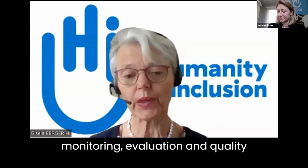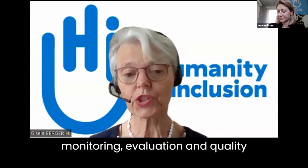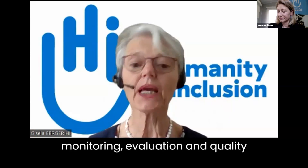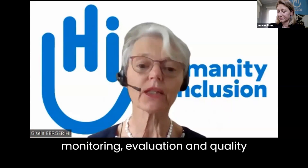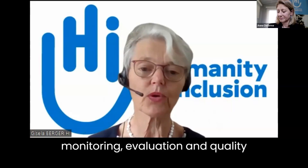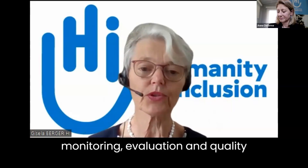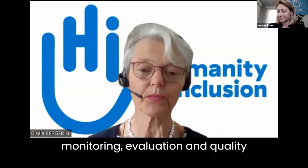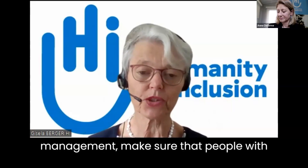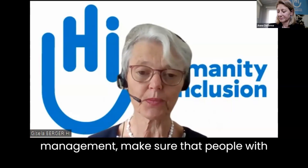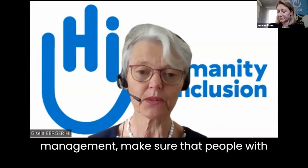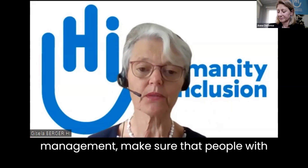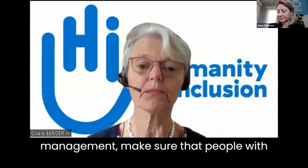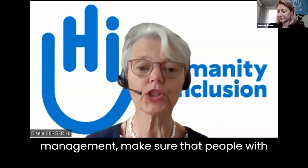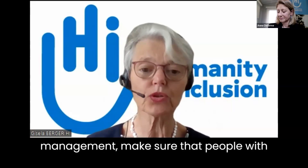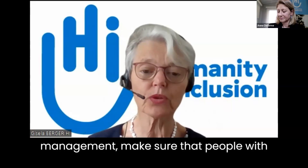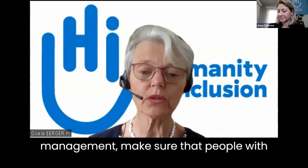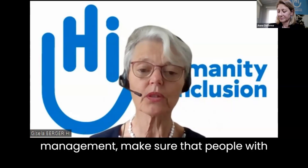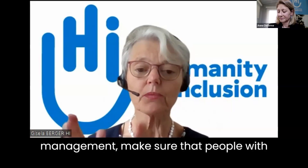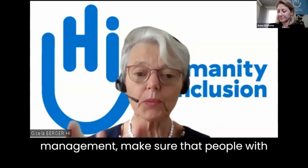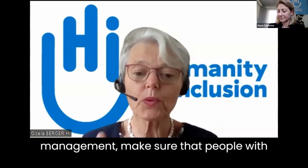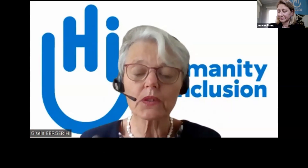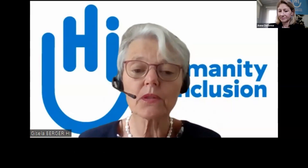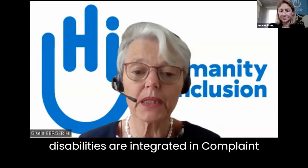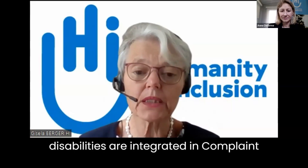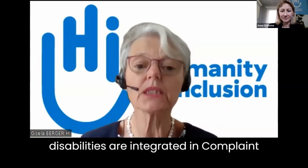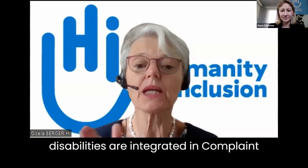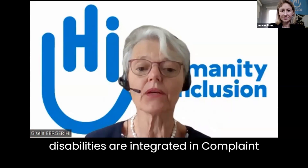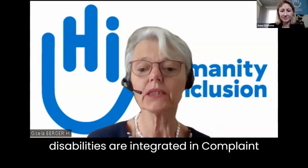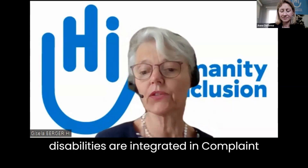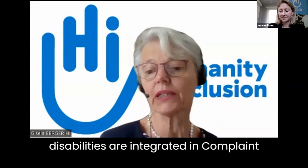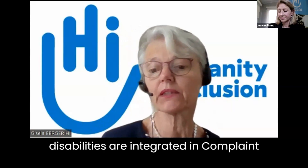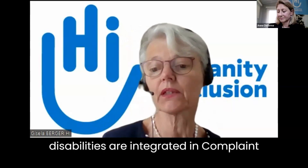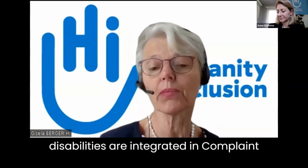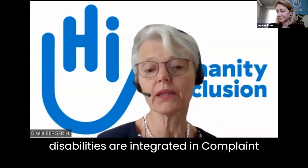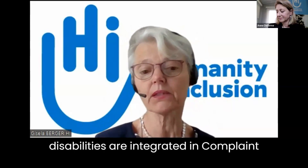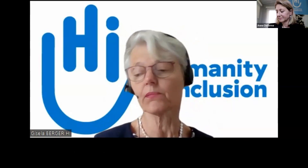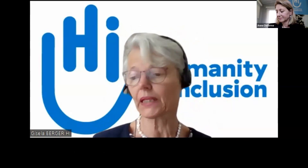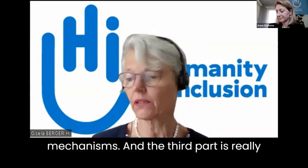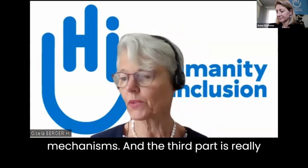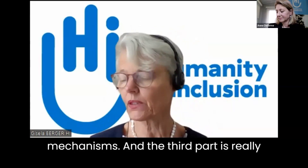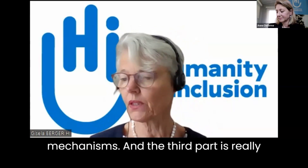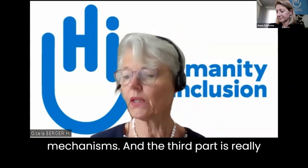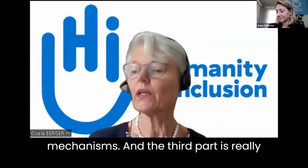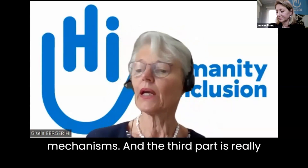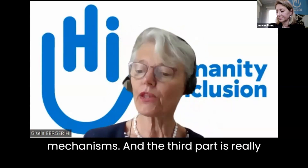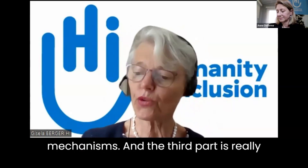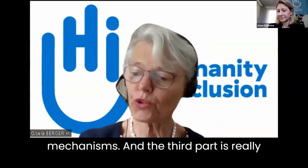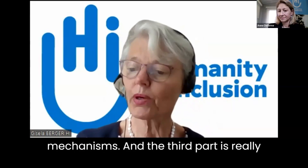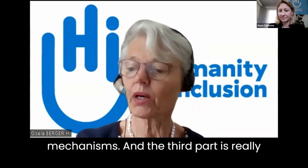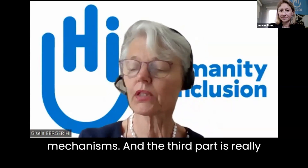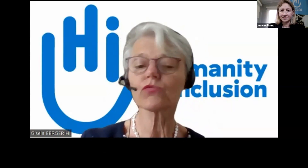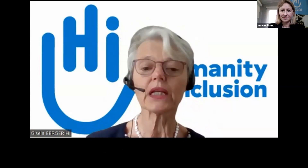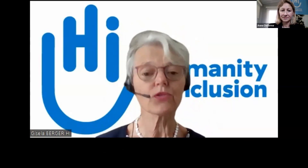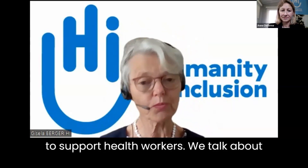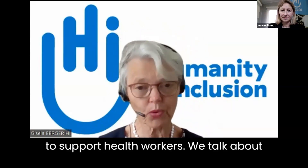monitoring, evaluation, and quality management. Make sure that people with disabilities are integrated in complaint mechanism. And the